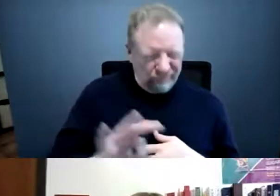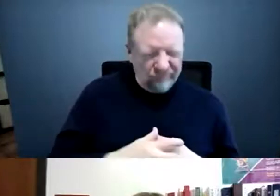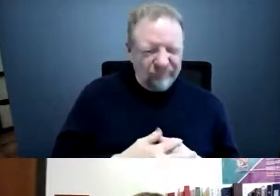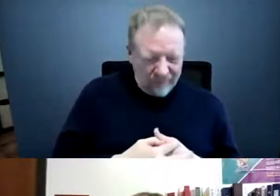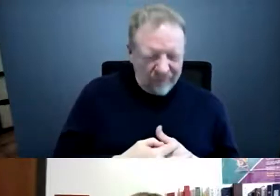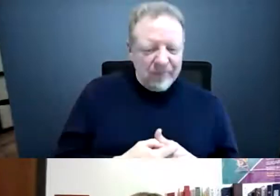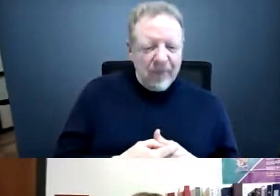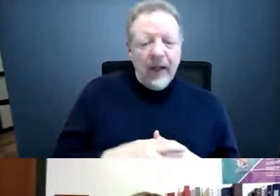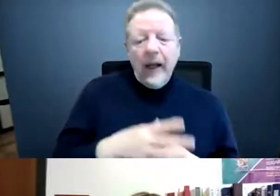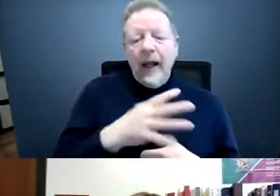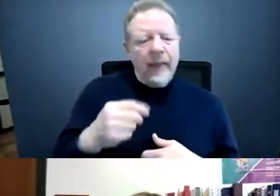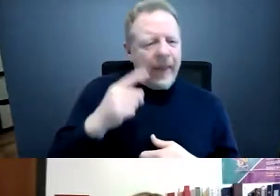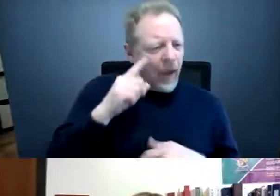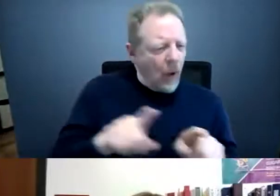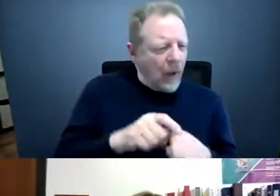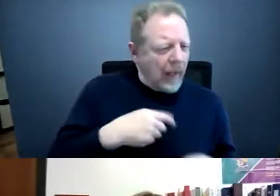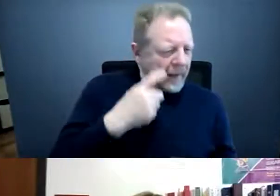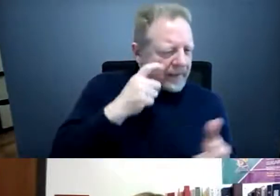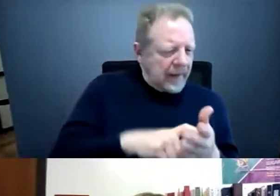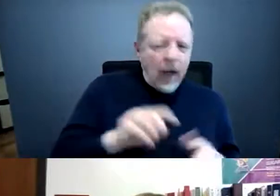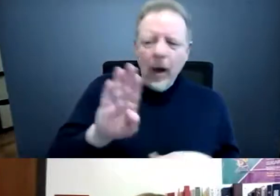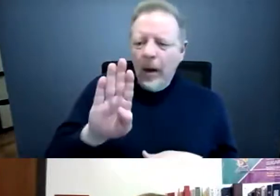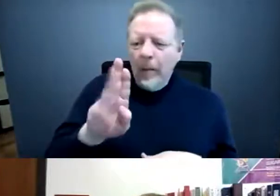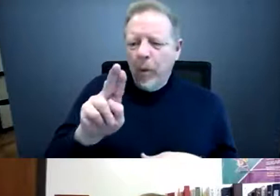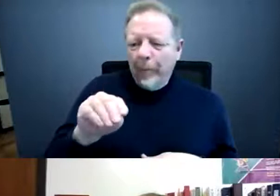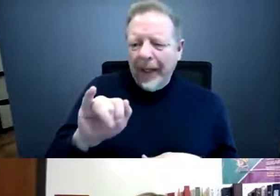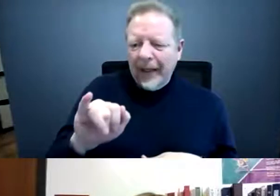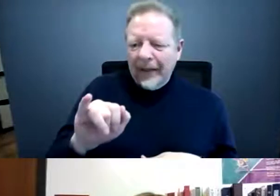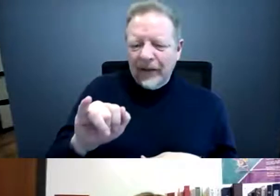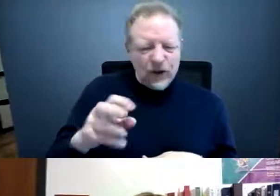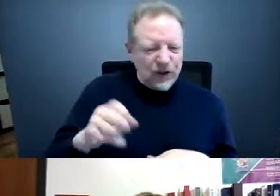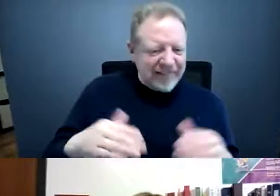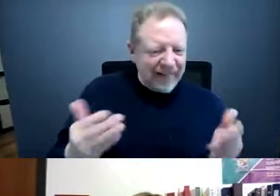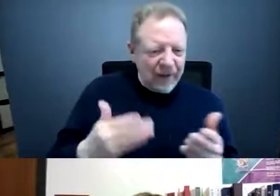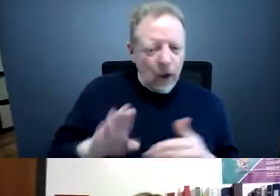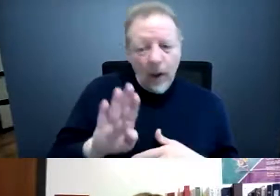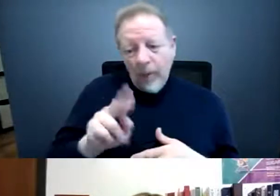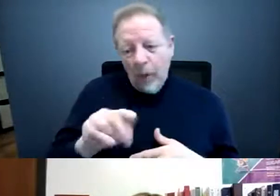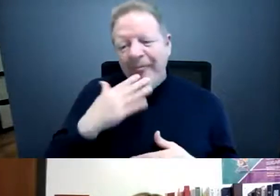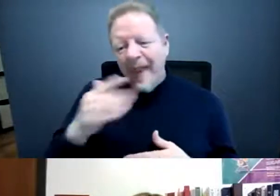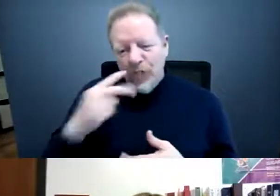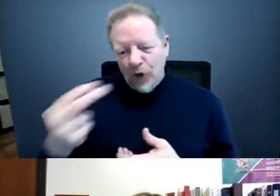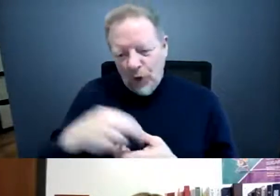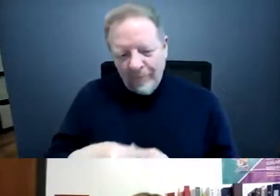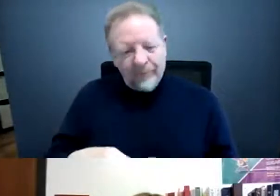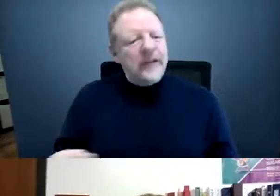And then I think I also see Bumi. Nice of you to join today, Bumi. Yeah.